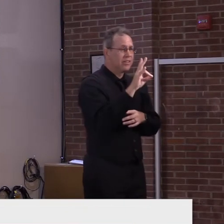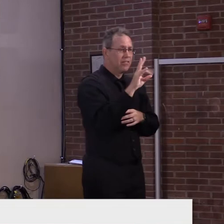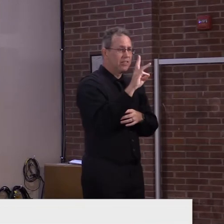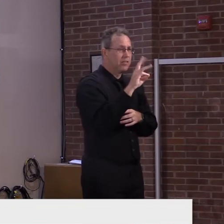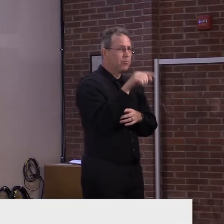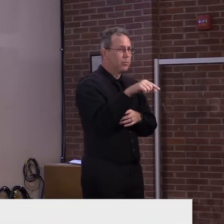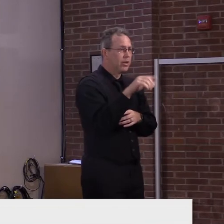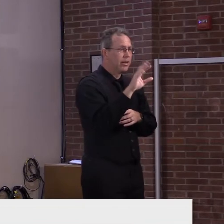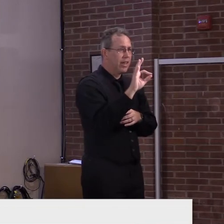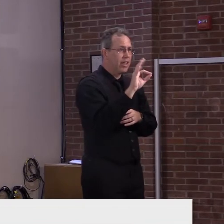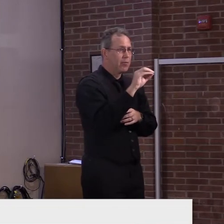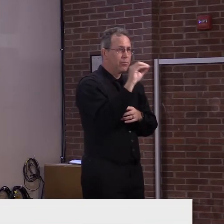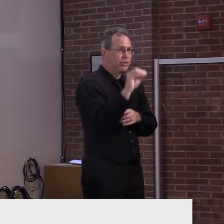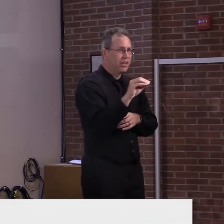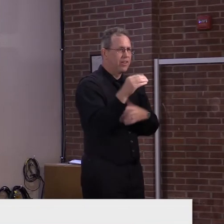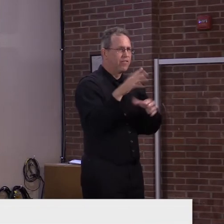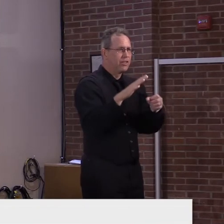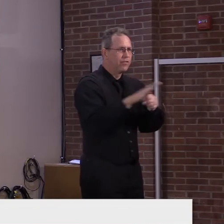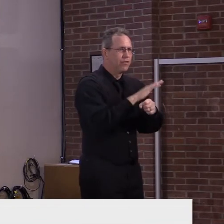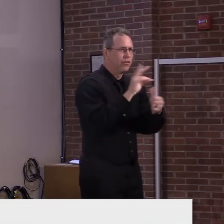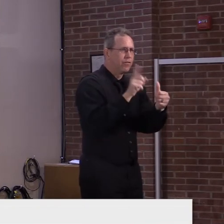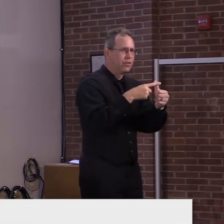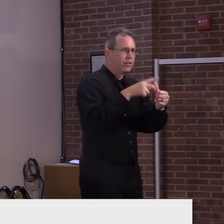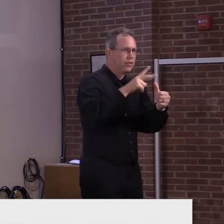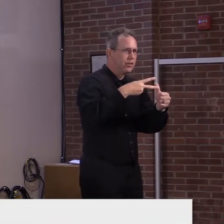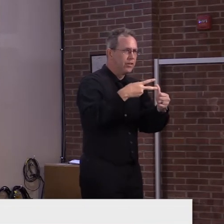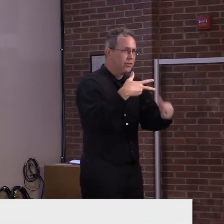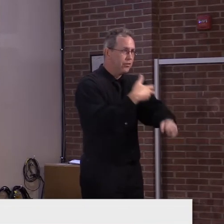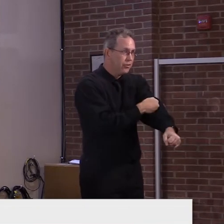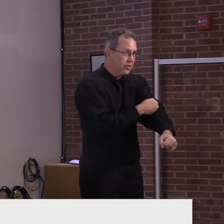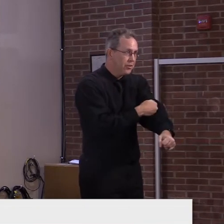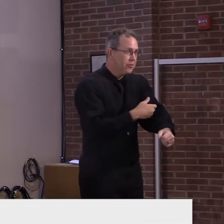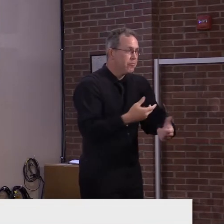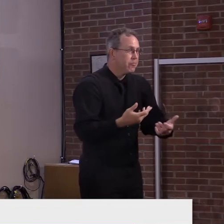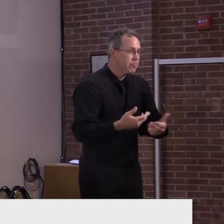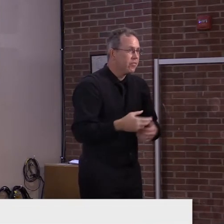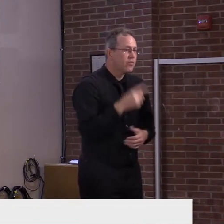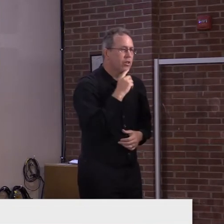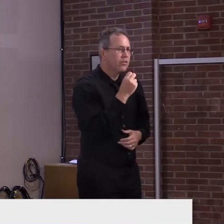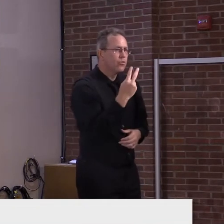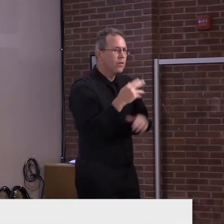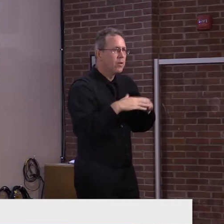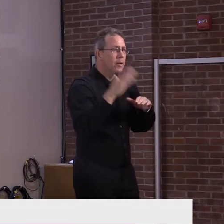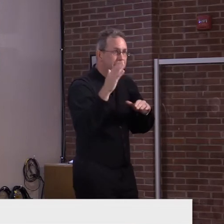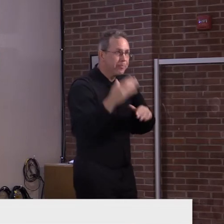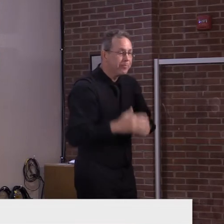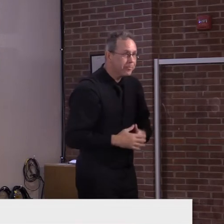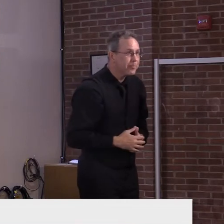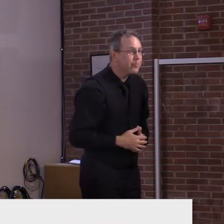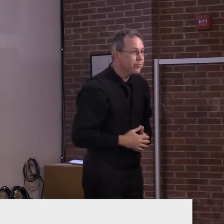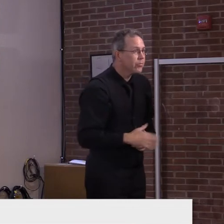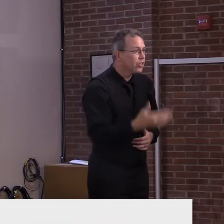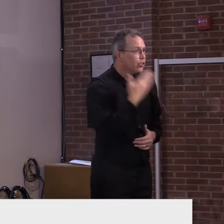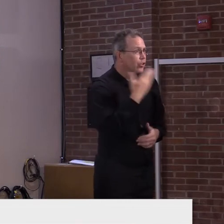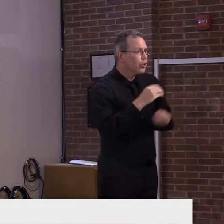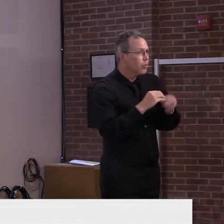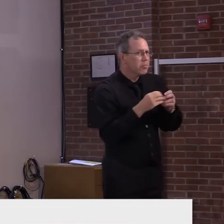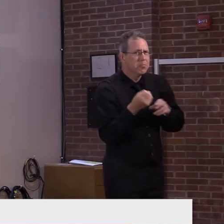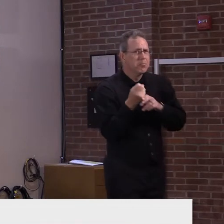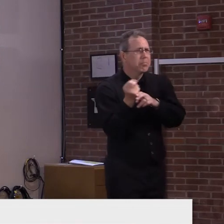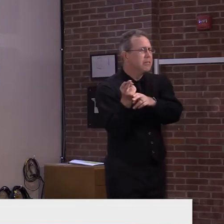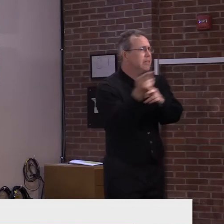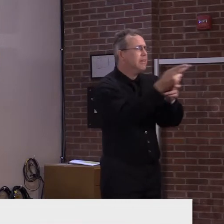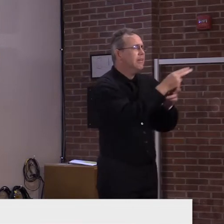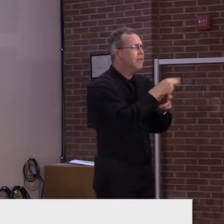76.9% of all eligible Vermonters are fully vaccinated. Clearly, we are well ahead of other states in the